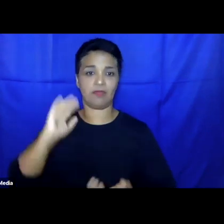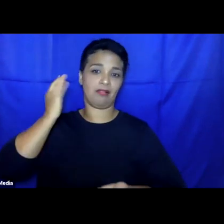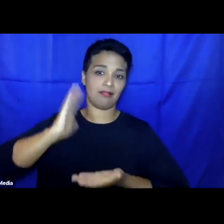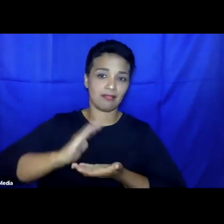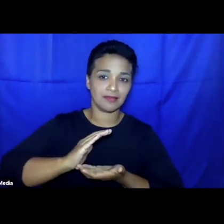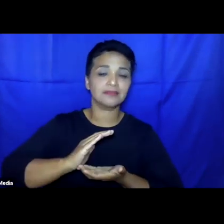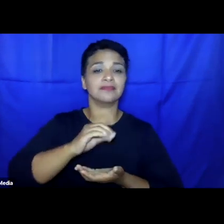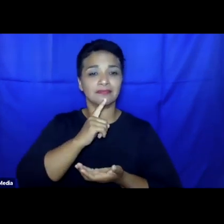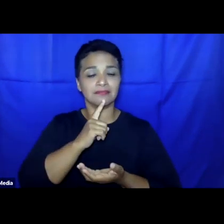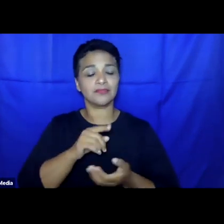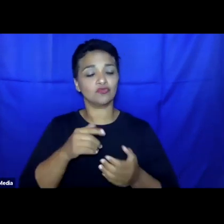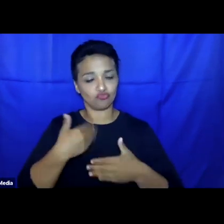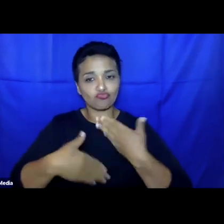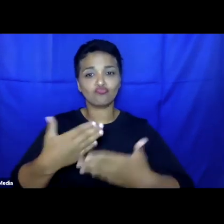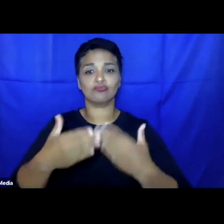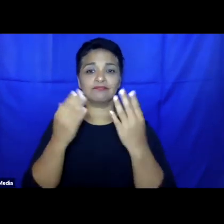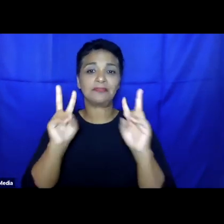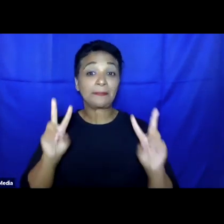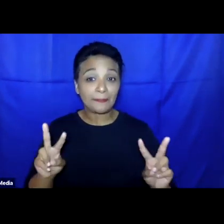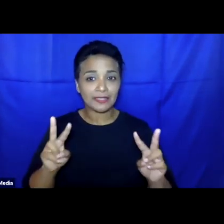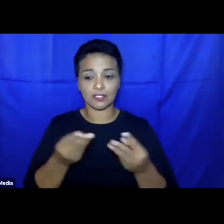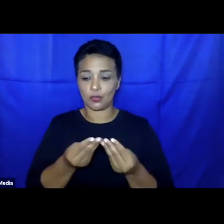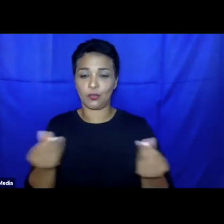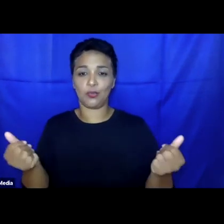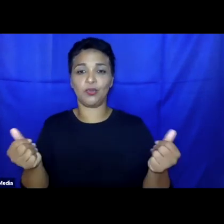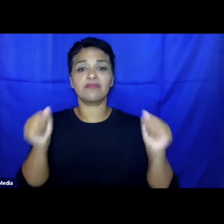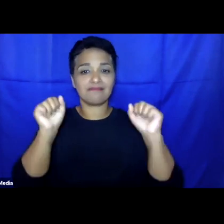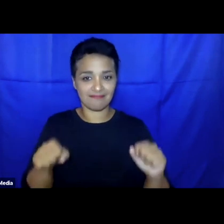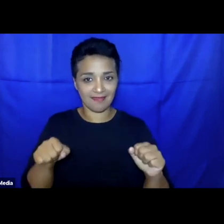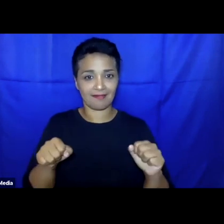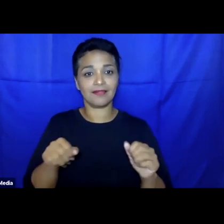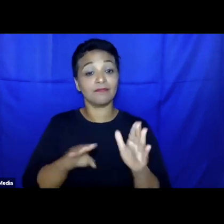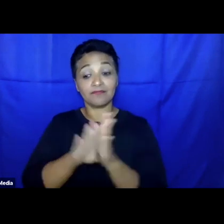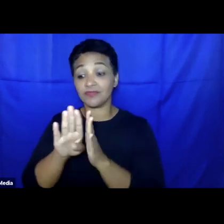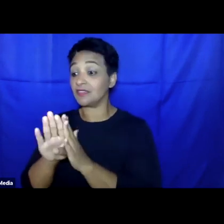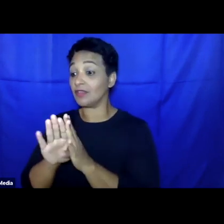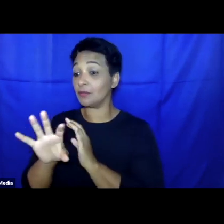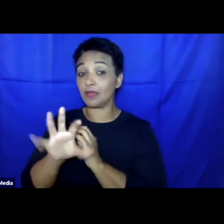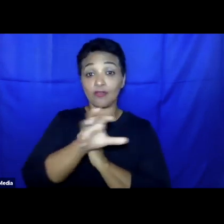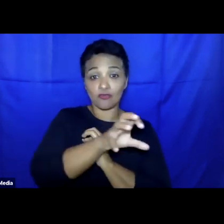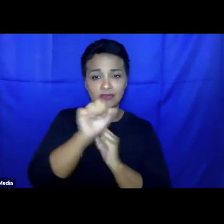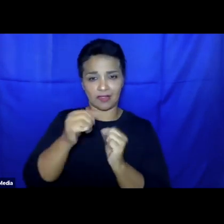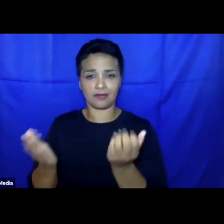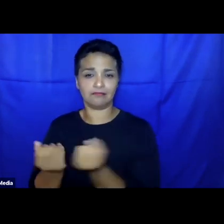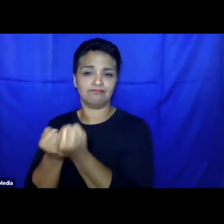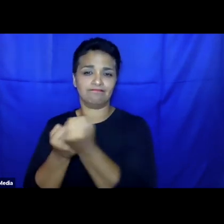coexist peacefully and become a transformative force of development. And that's why I said